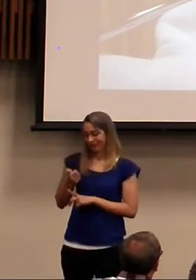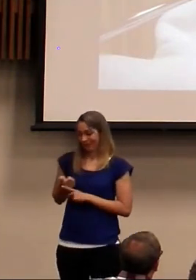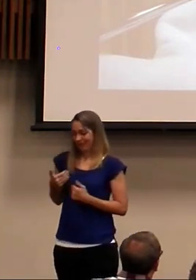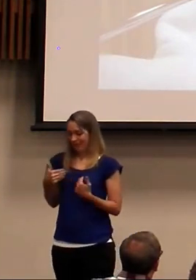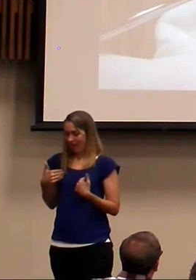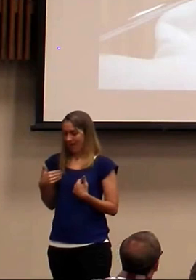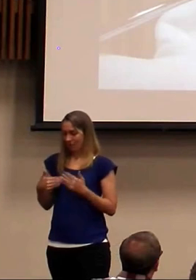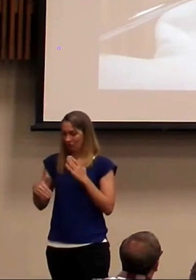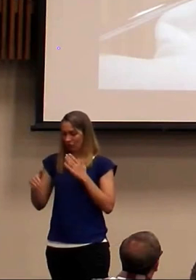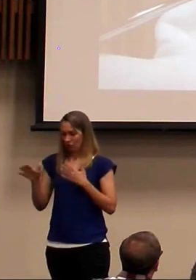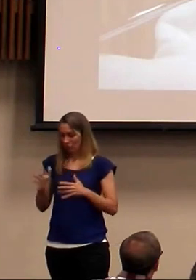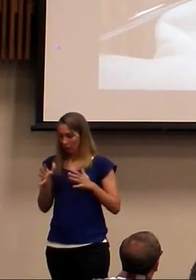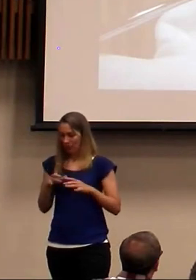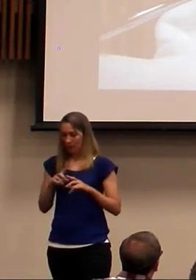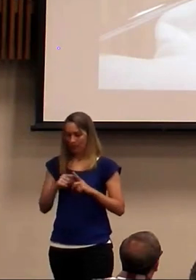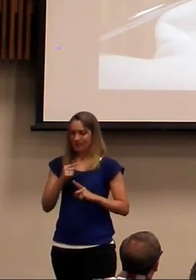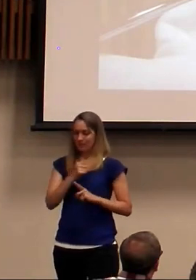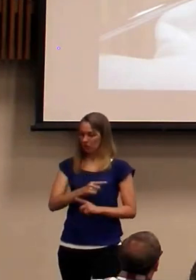But she rode hard.